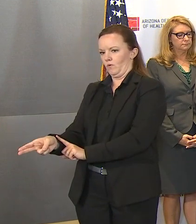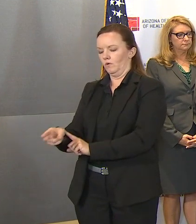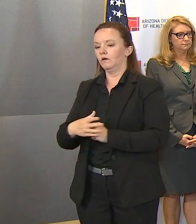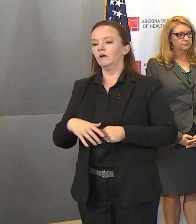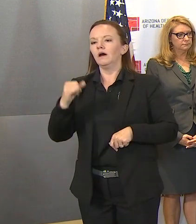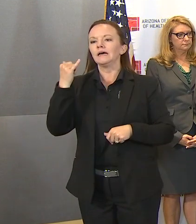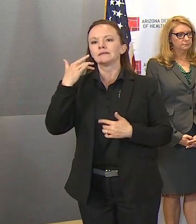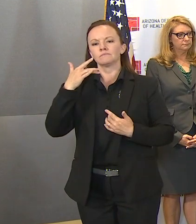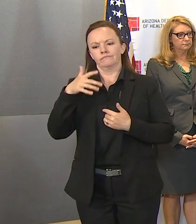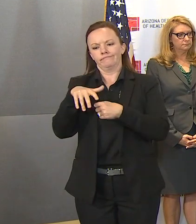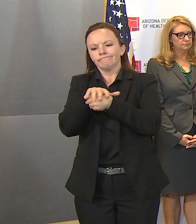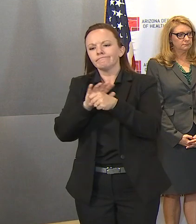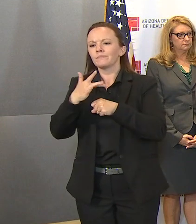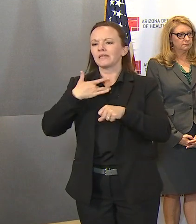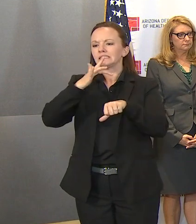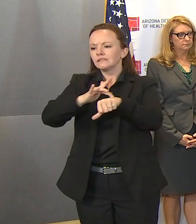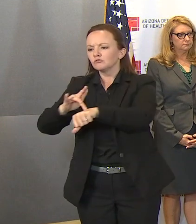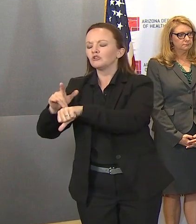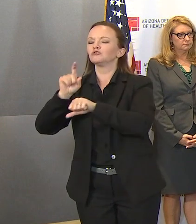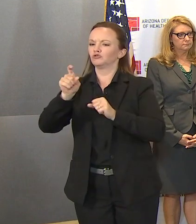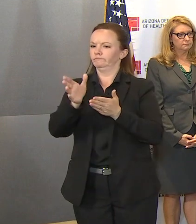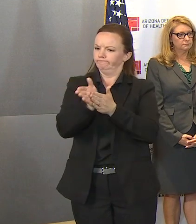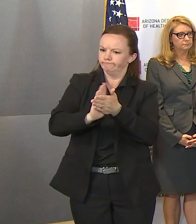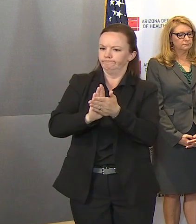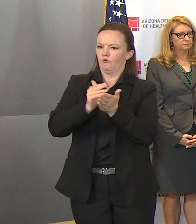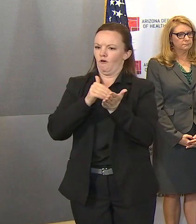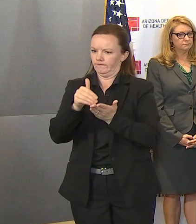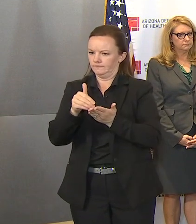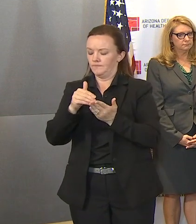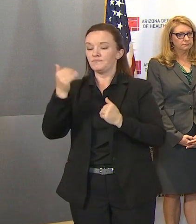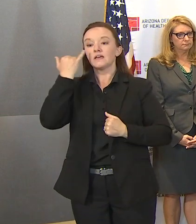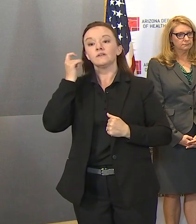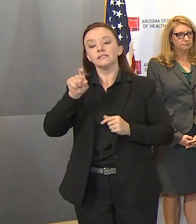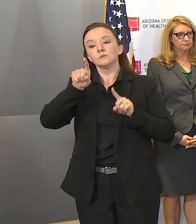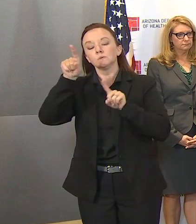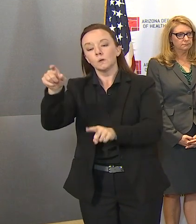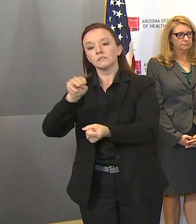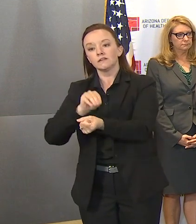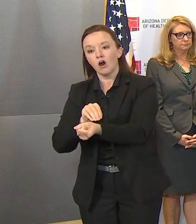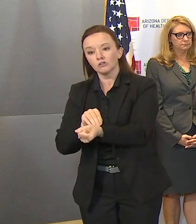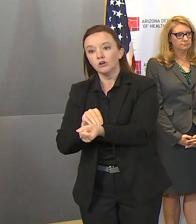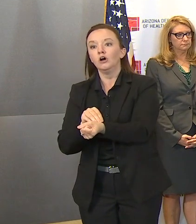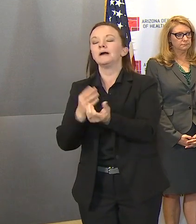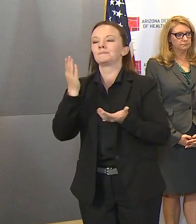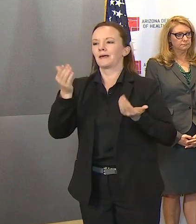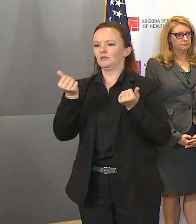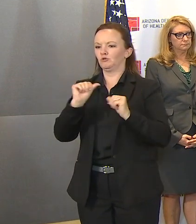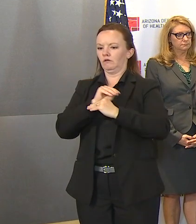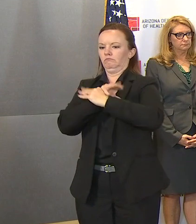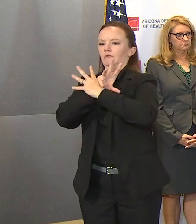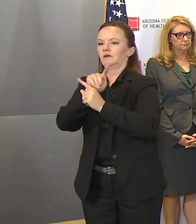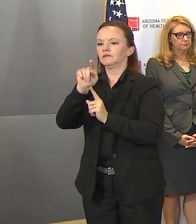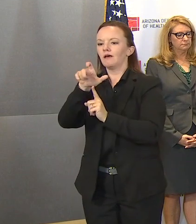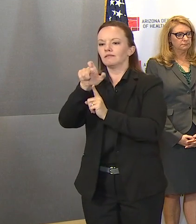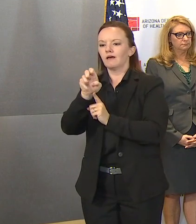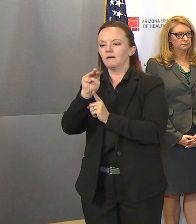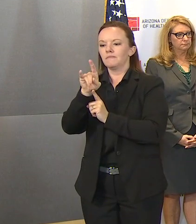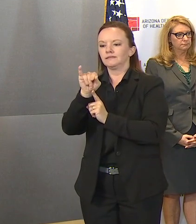frequently touched surfaces and objects. And if you need to see a healthcare provider, consider telemedicine as an